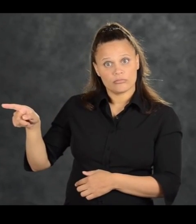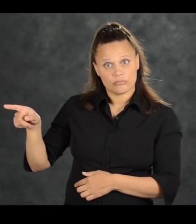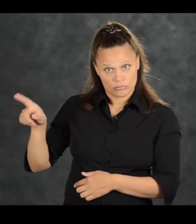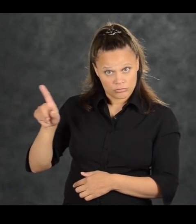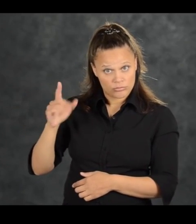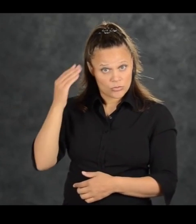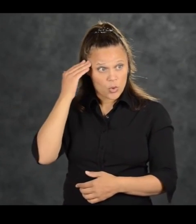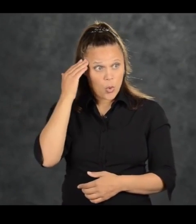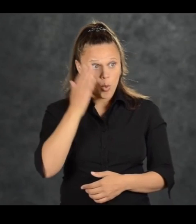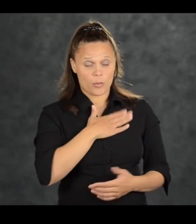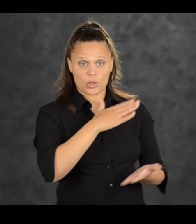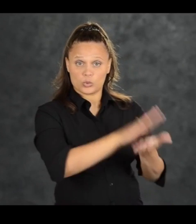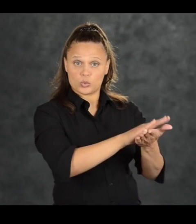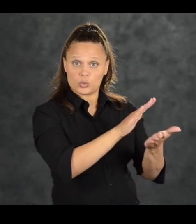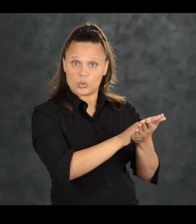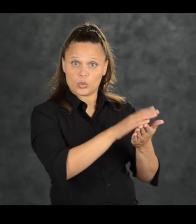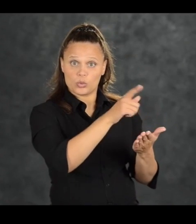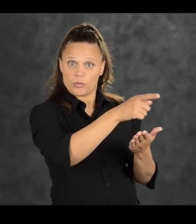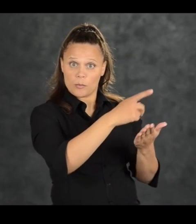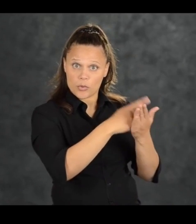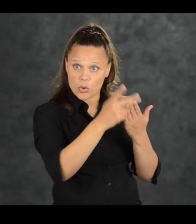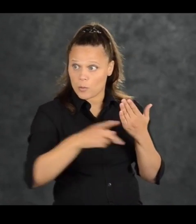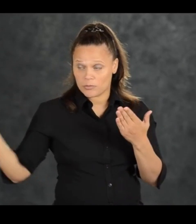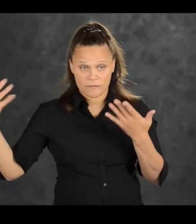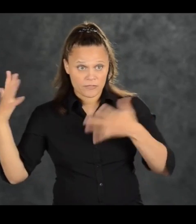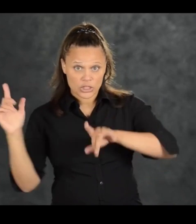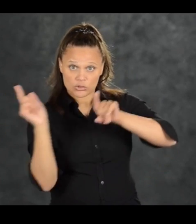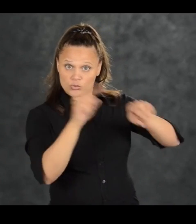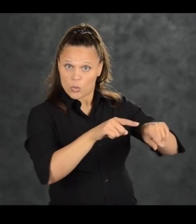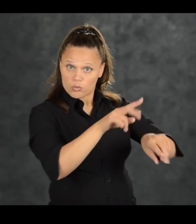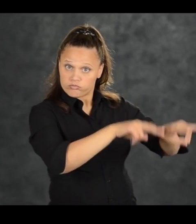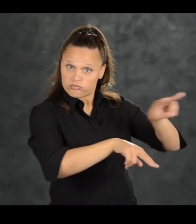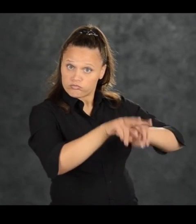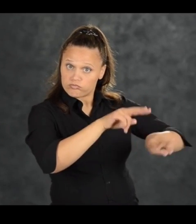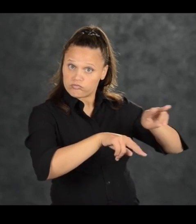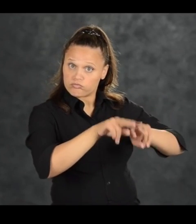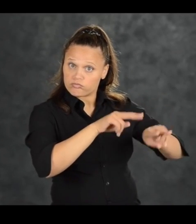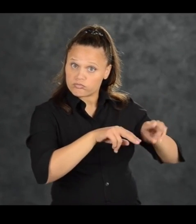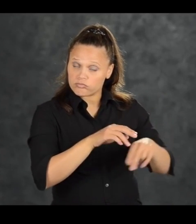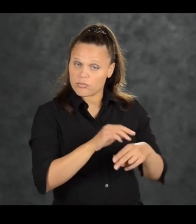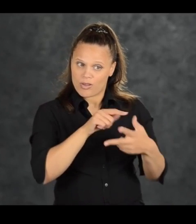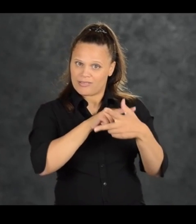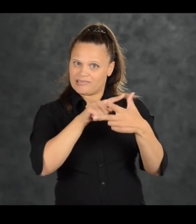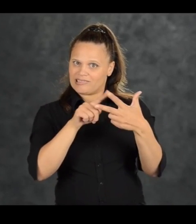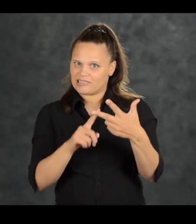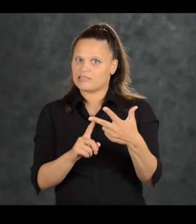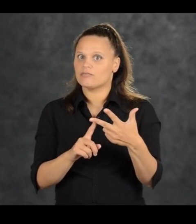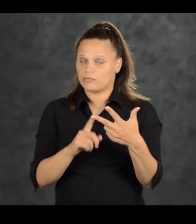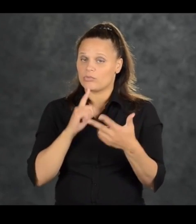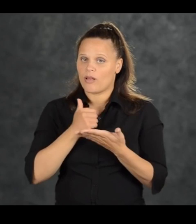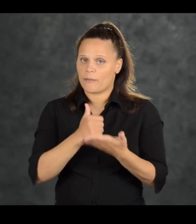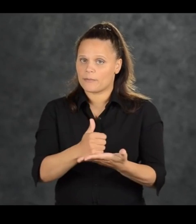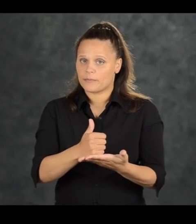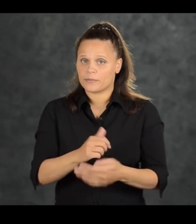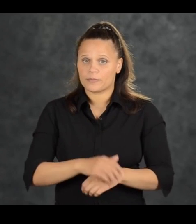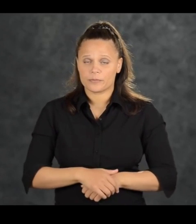for that time, that they know what's going on with your child and they know what's going on with the school and they've already observed what's been going on.